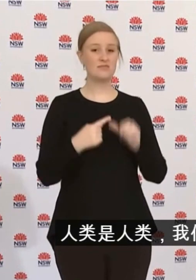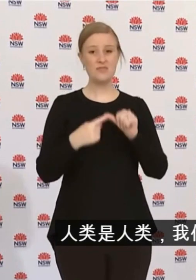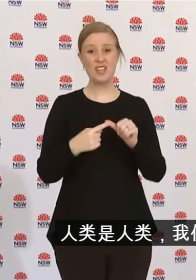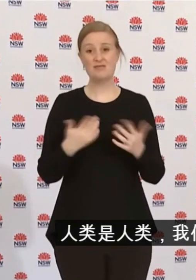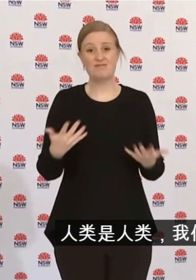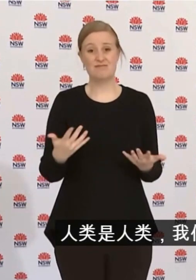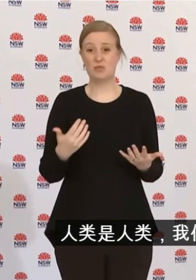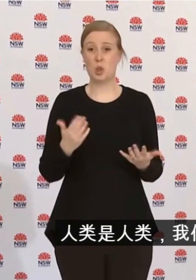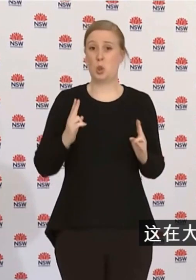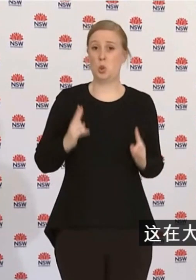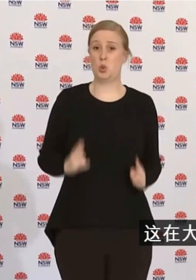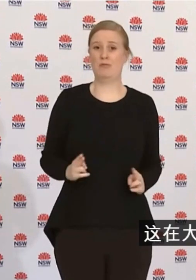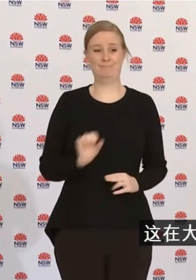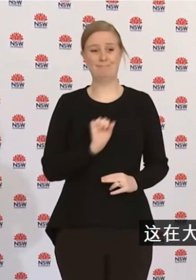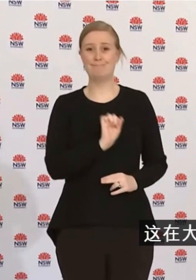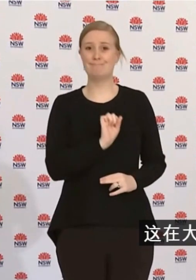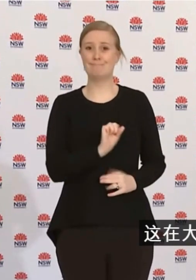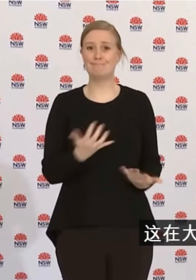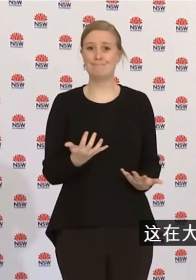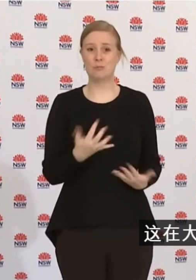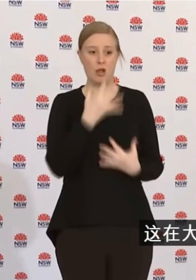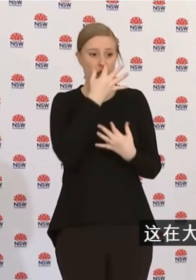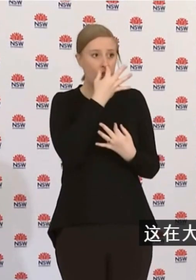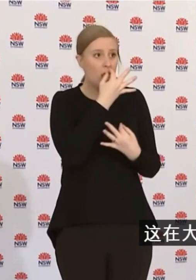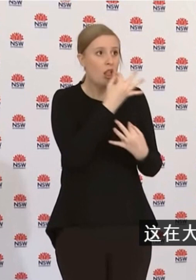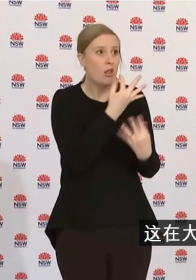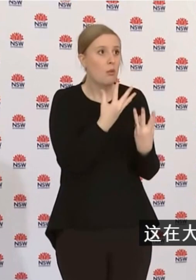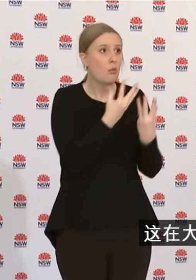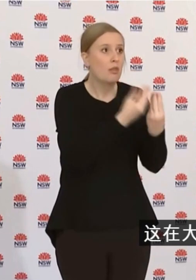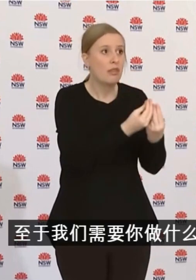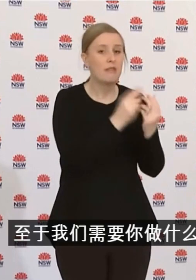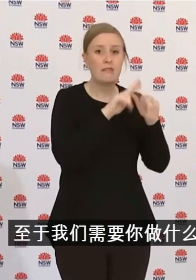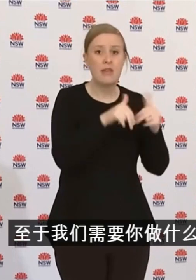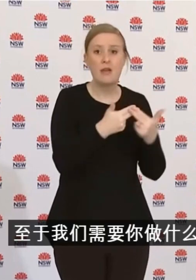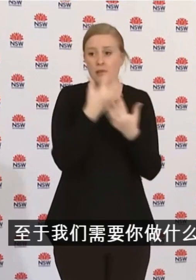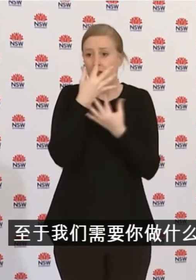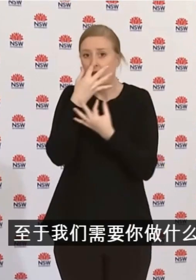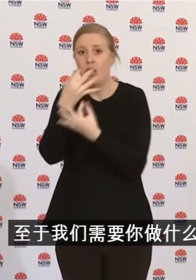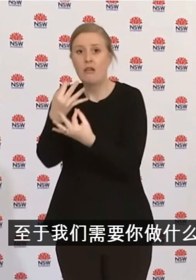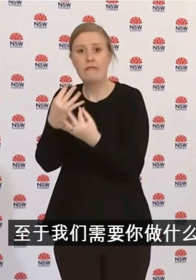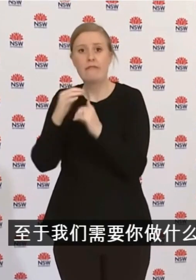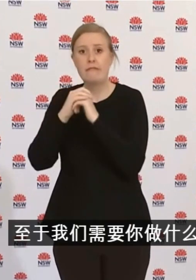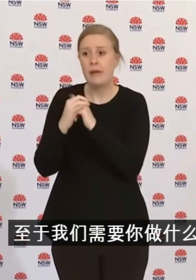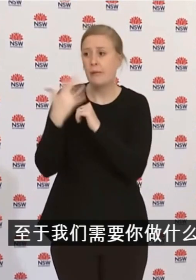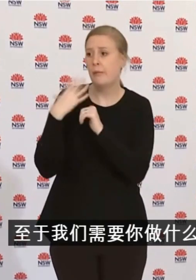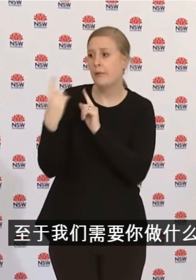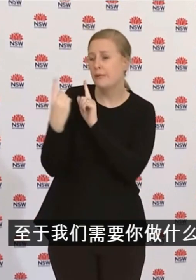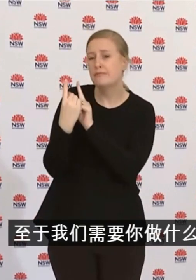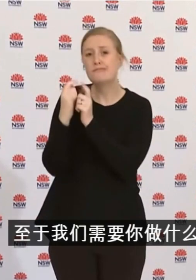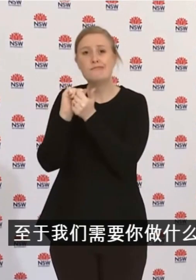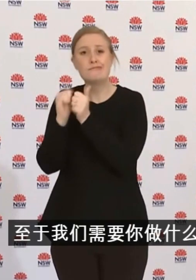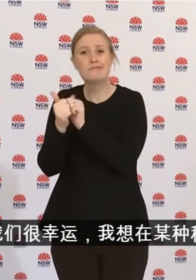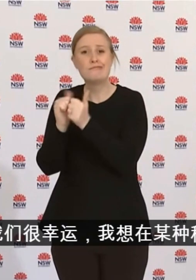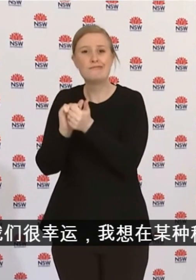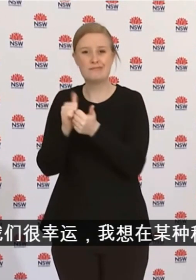friends. And it's completely the reverse in a pandemic as to what we need you to do. We need you to do the